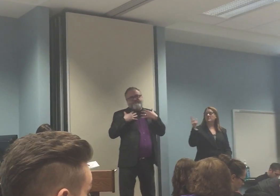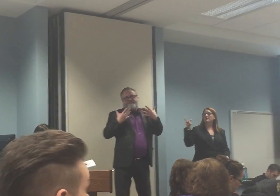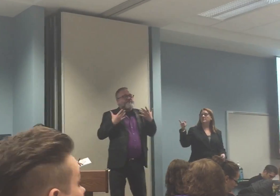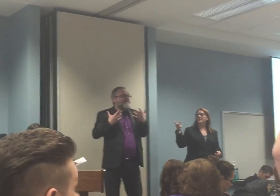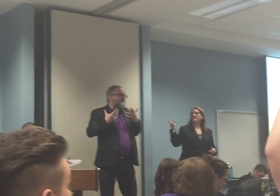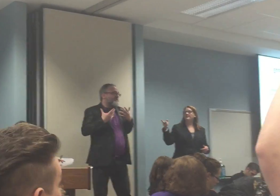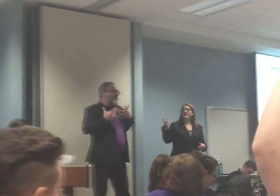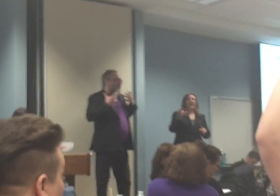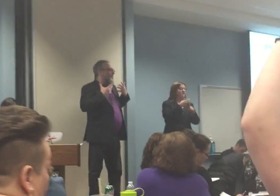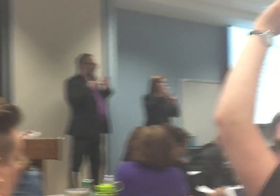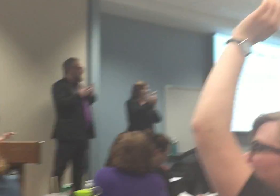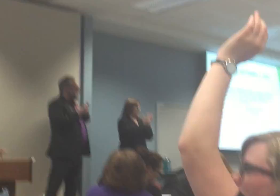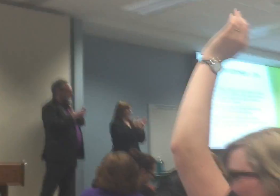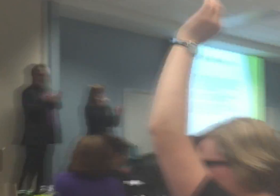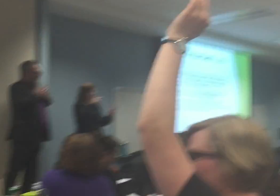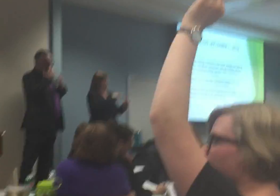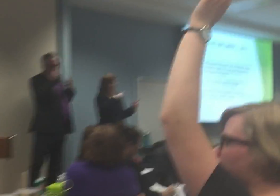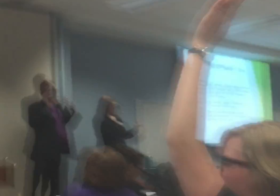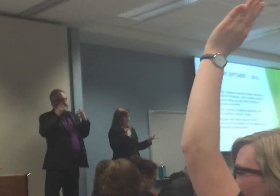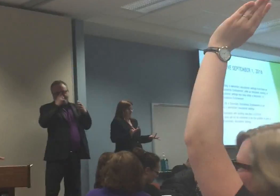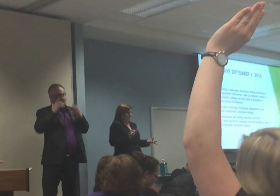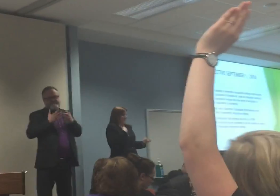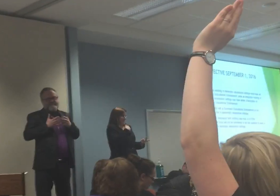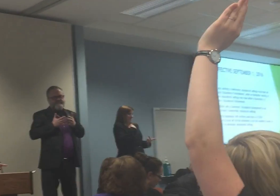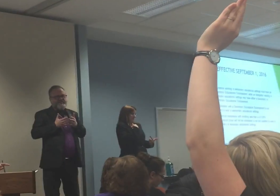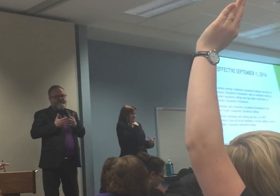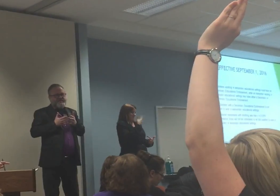And from a legal point of view, all I can say is,